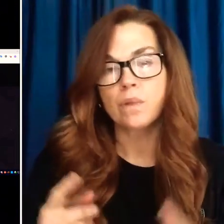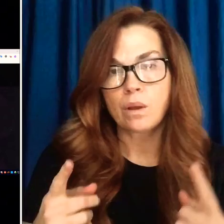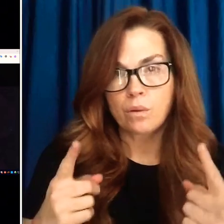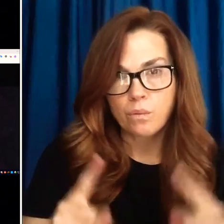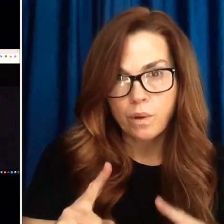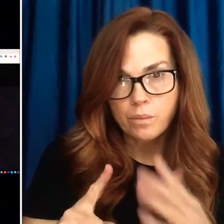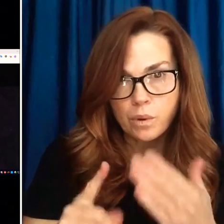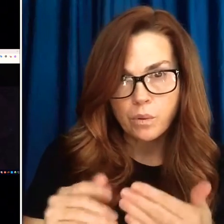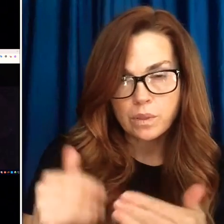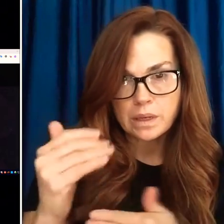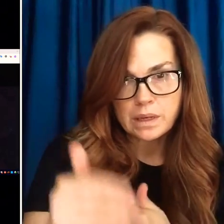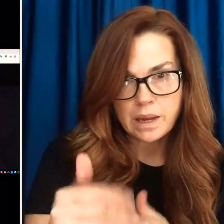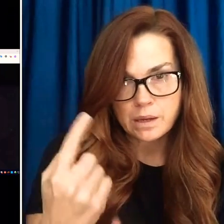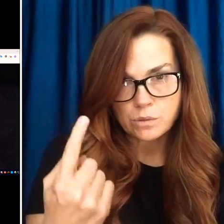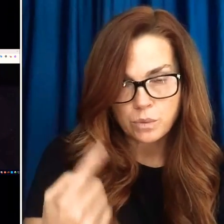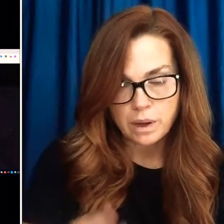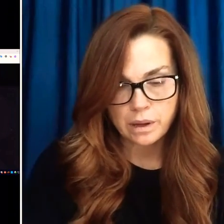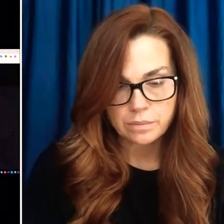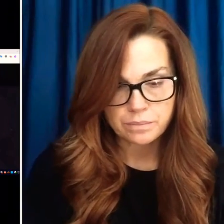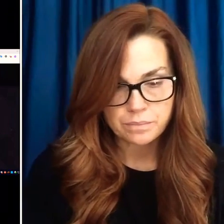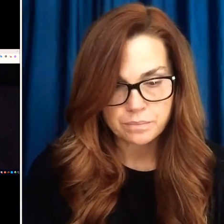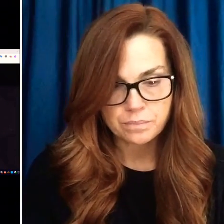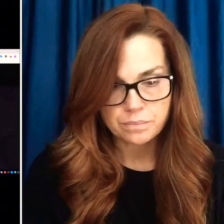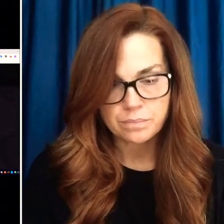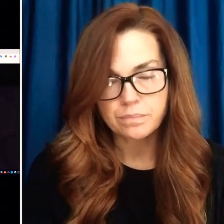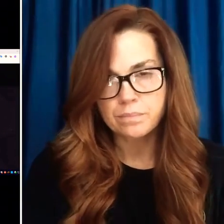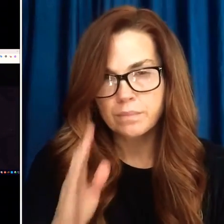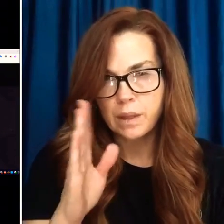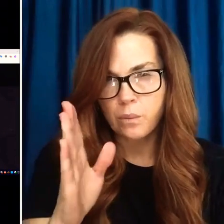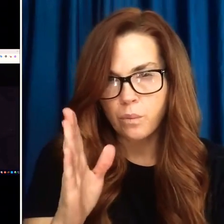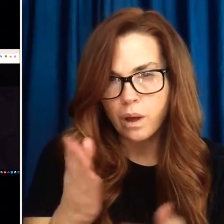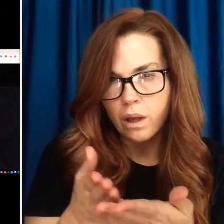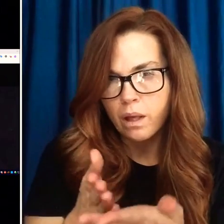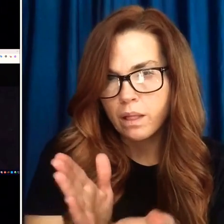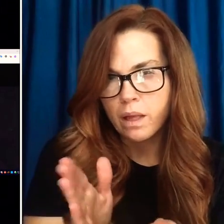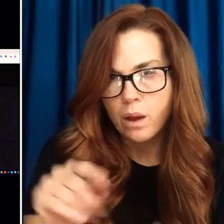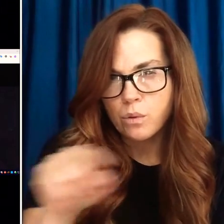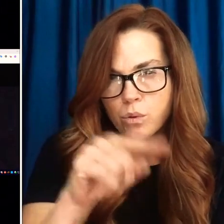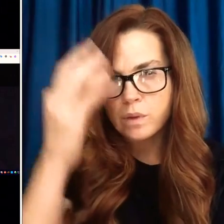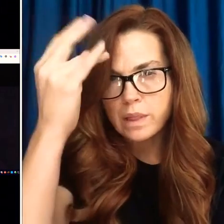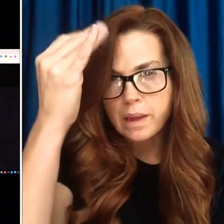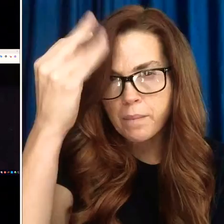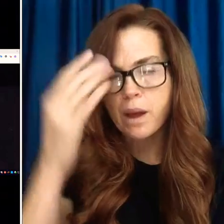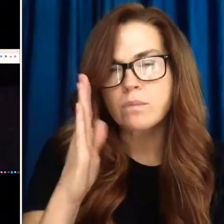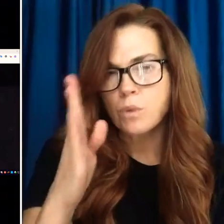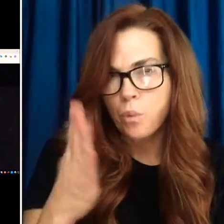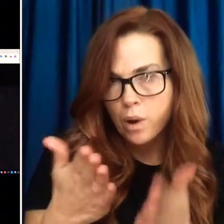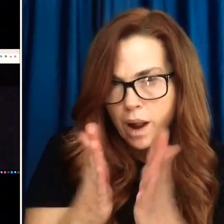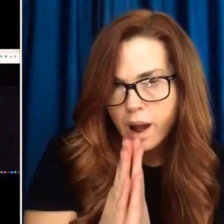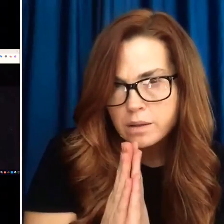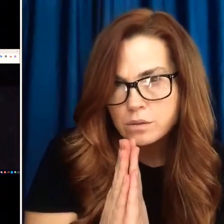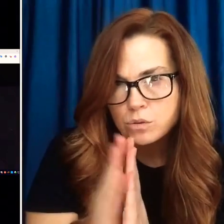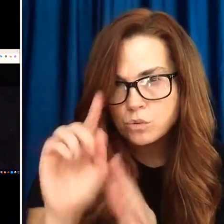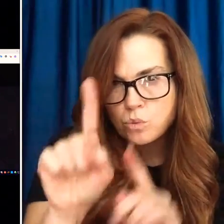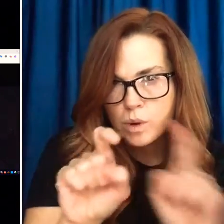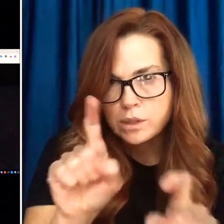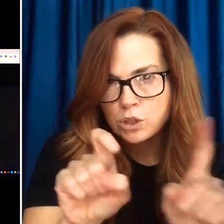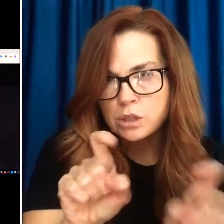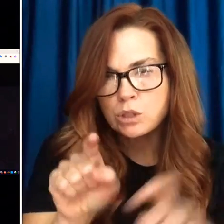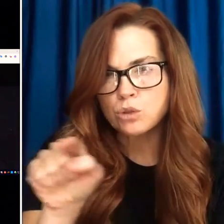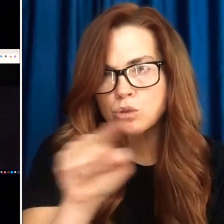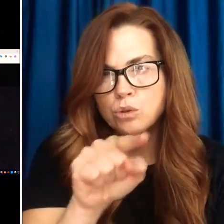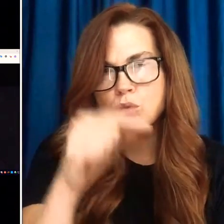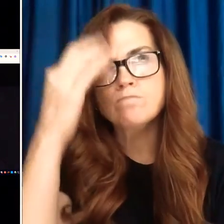So when we move on to our next one, I'm going to give you a second to think when I ask you